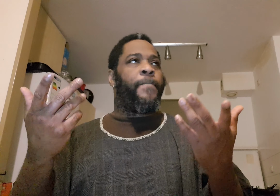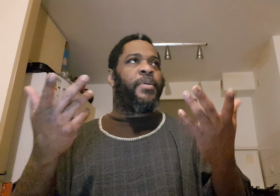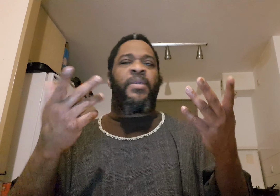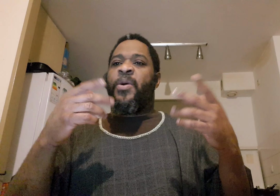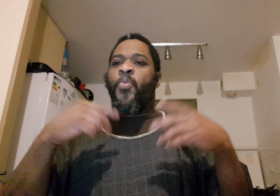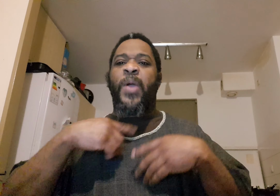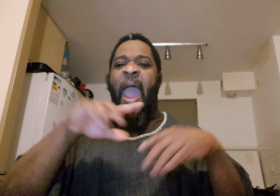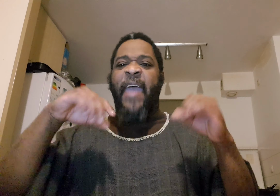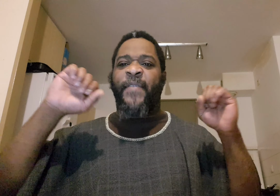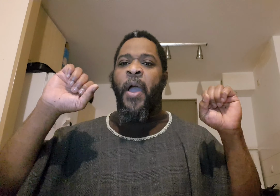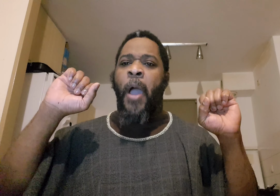but we have